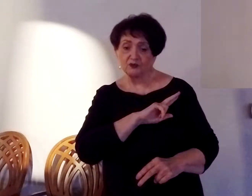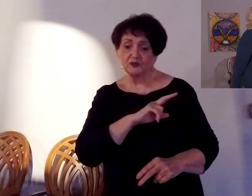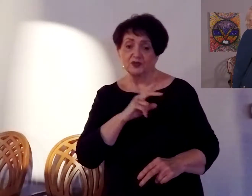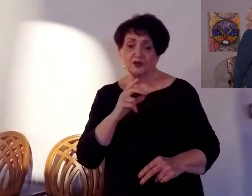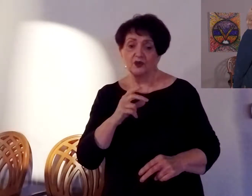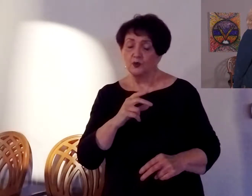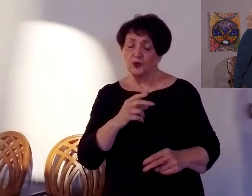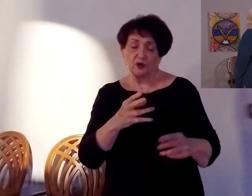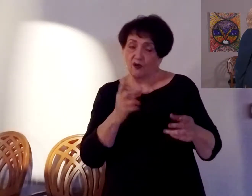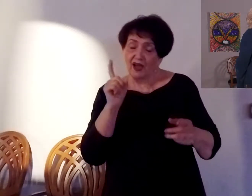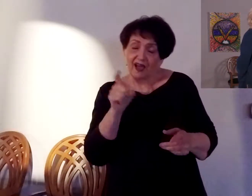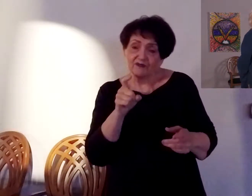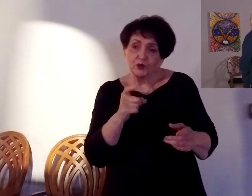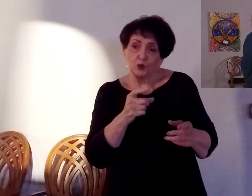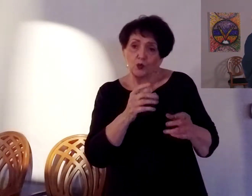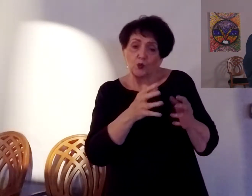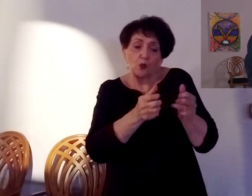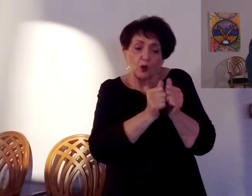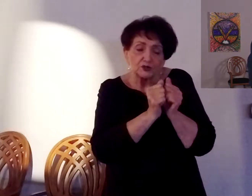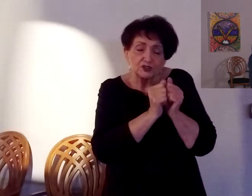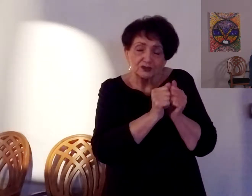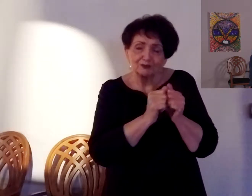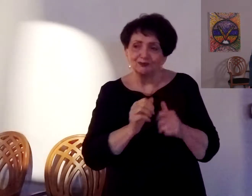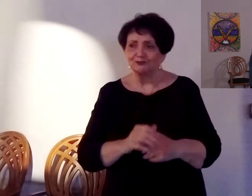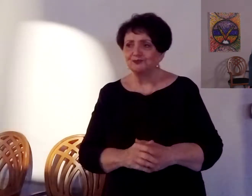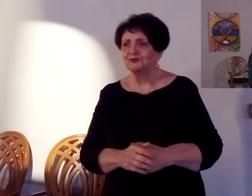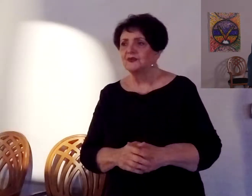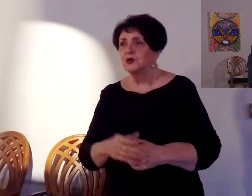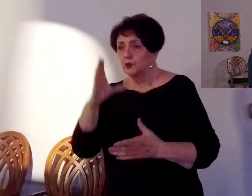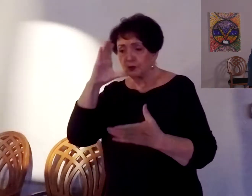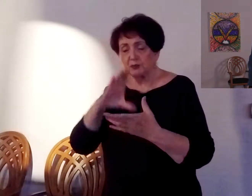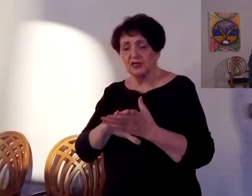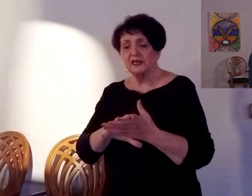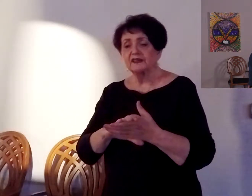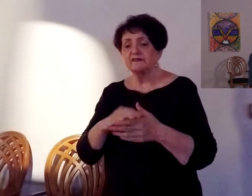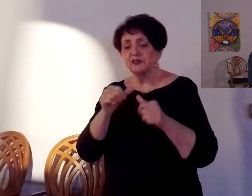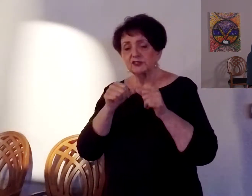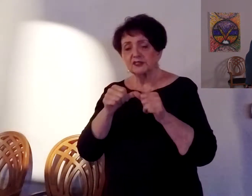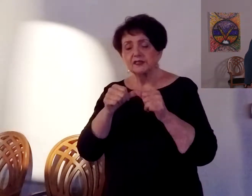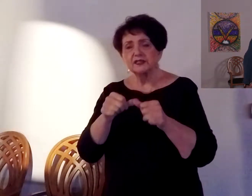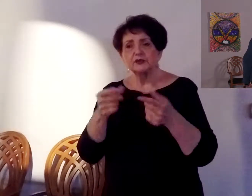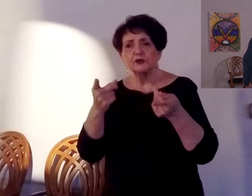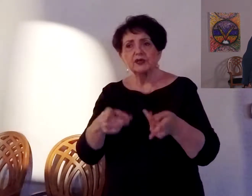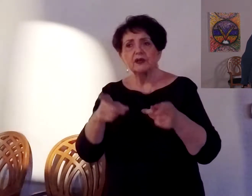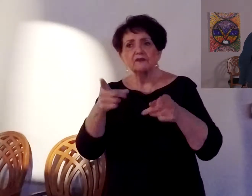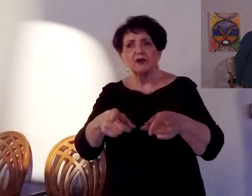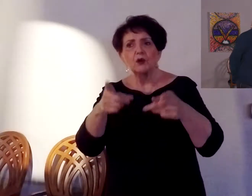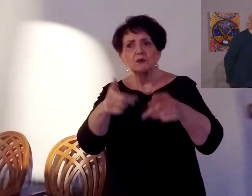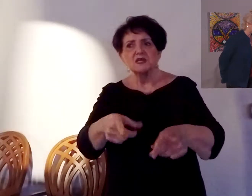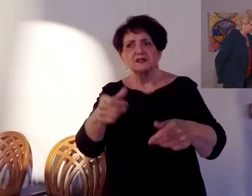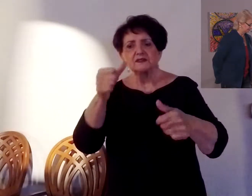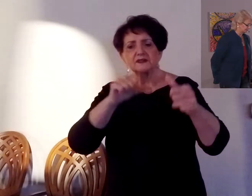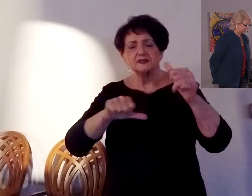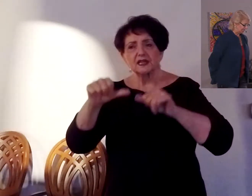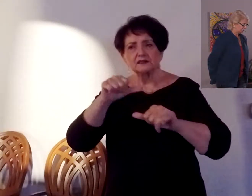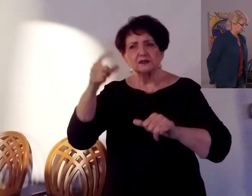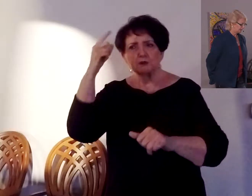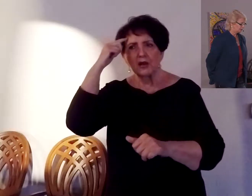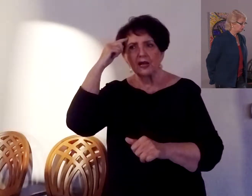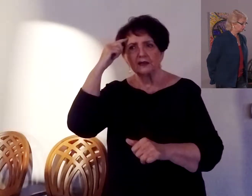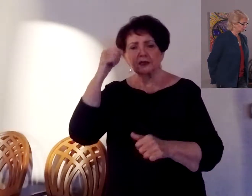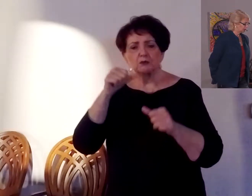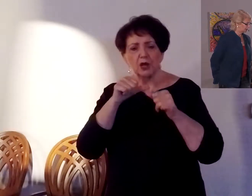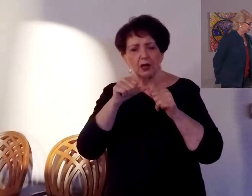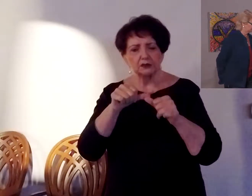worship. And we do actually believe that there is a continuing unfoldment of the science of mind, and I'm constantly seeking